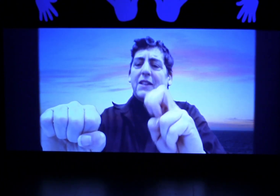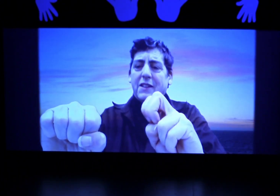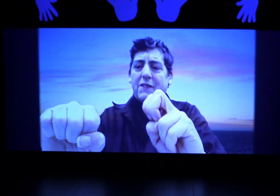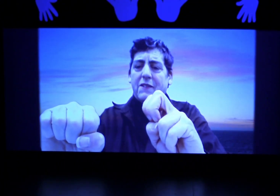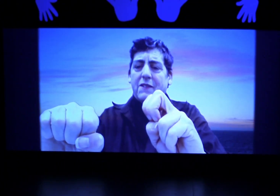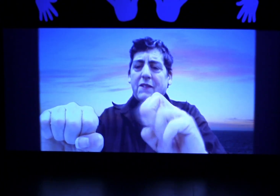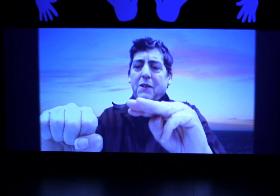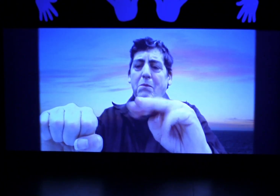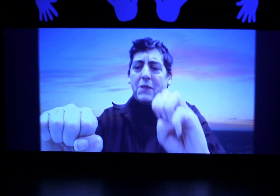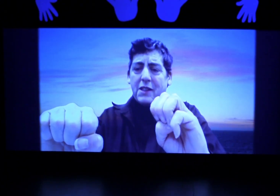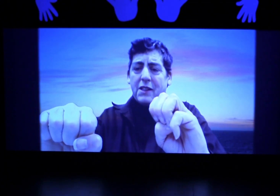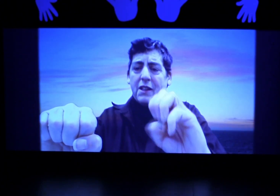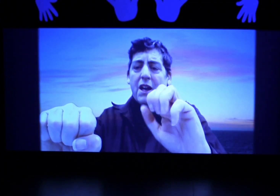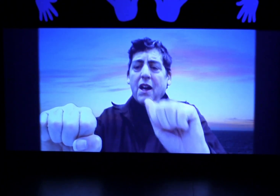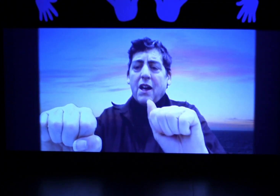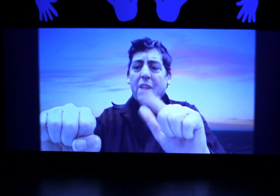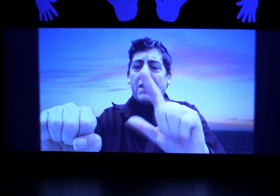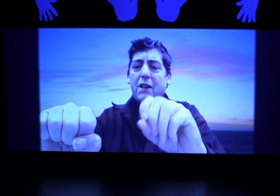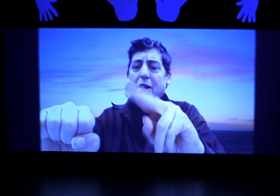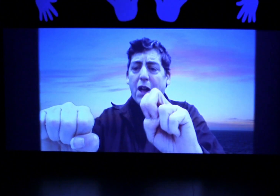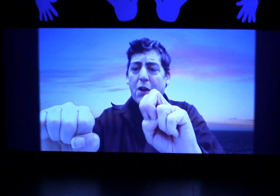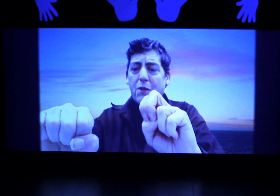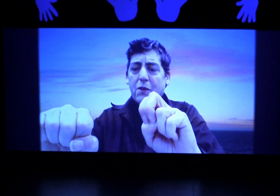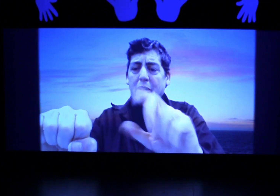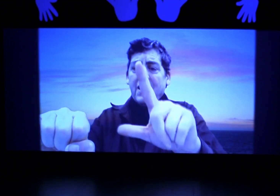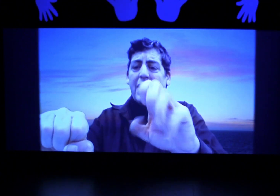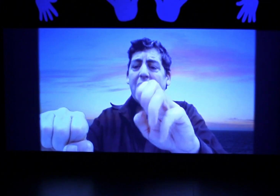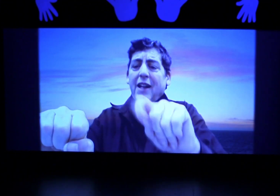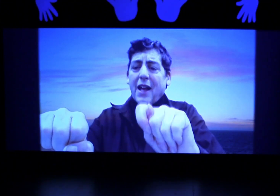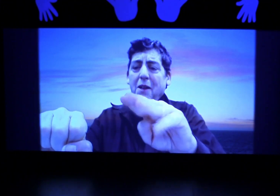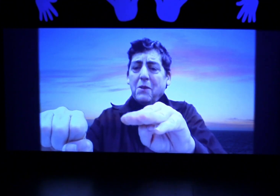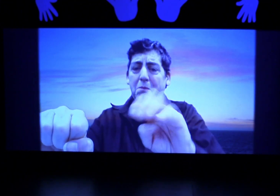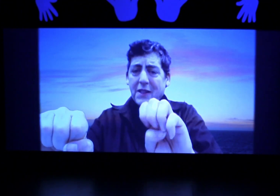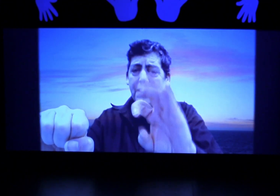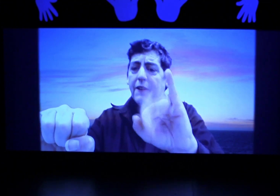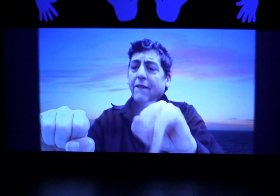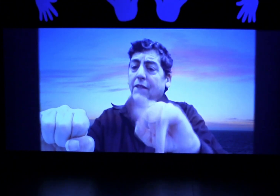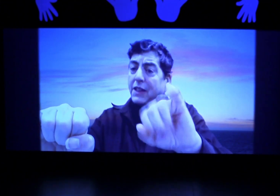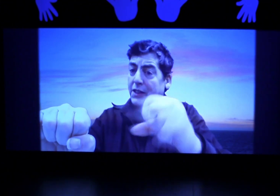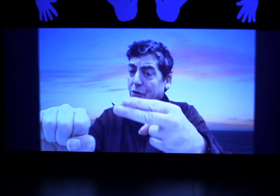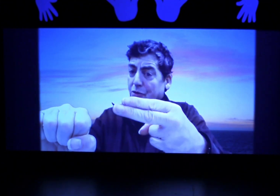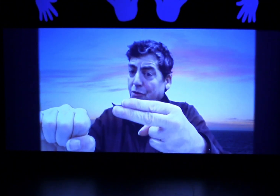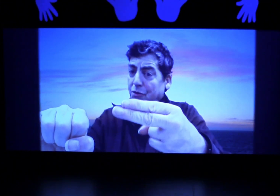Leave me alone. Let me